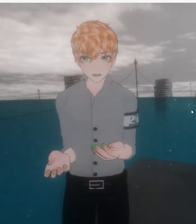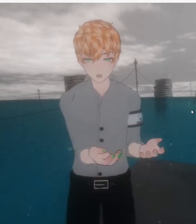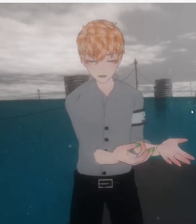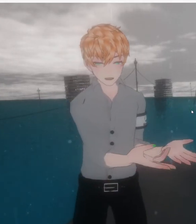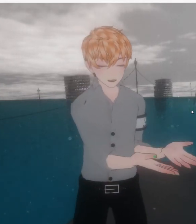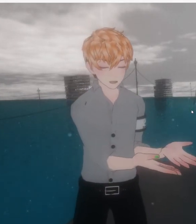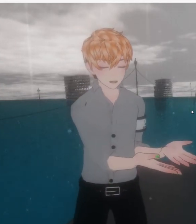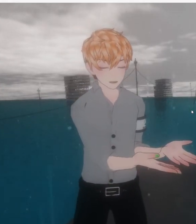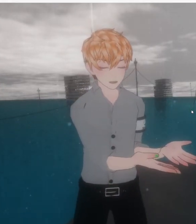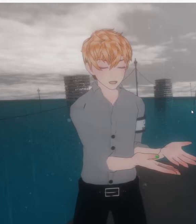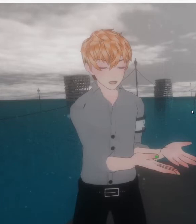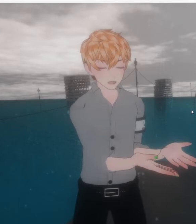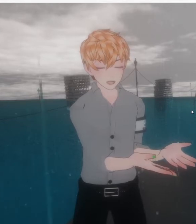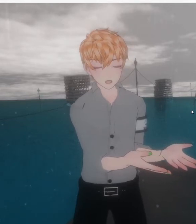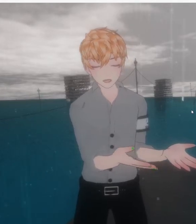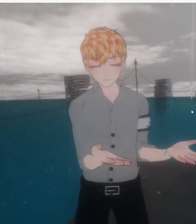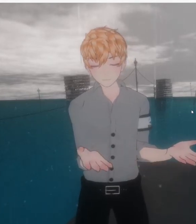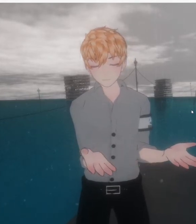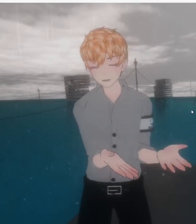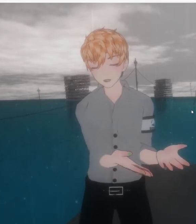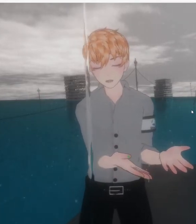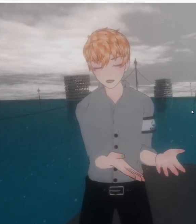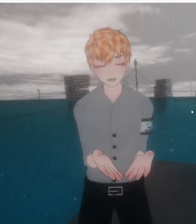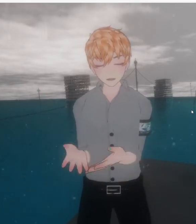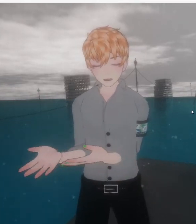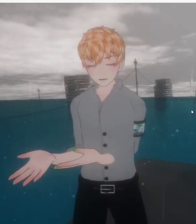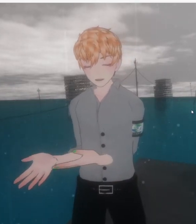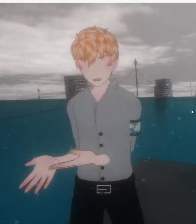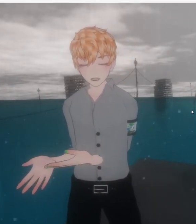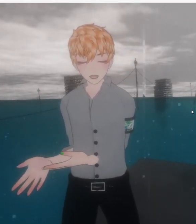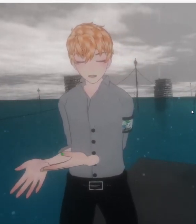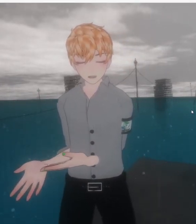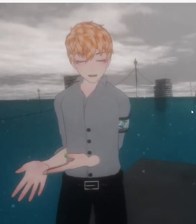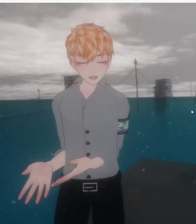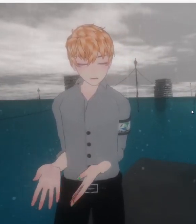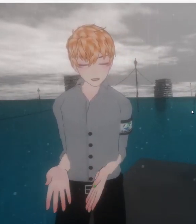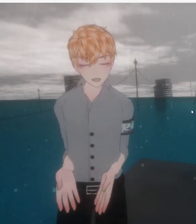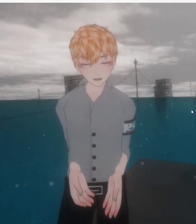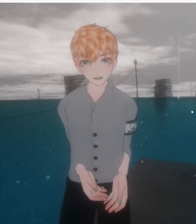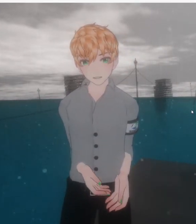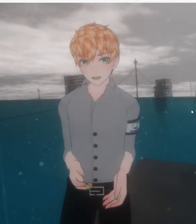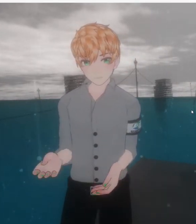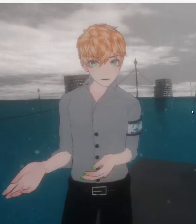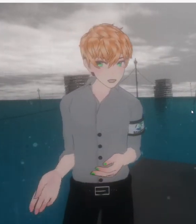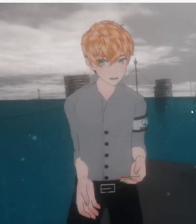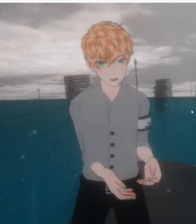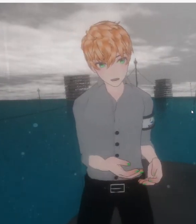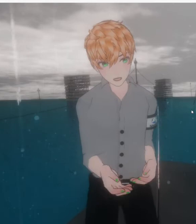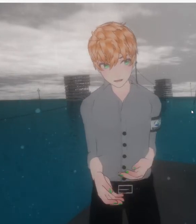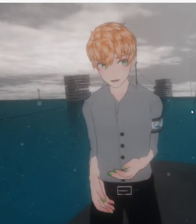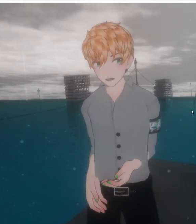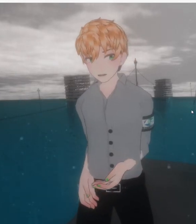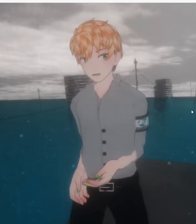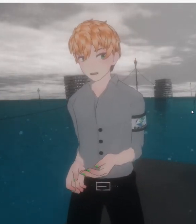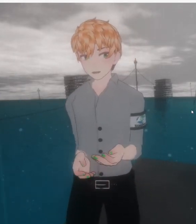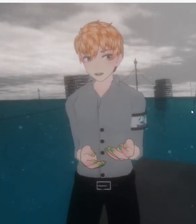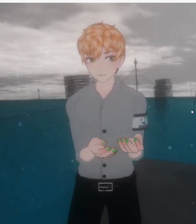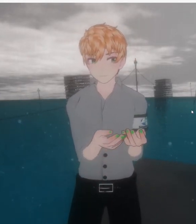learn the facts about how it'll rot your teeth and it will cause all these health problems and possibly even cause different kinds of cancer. If